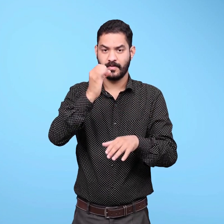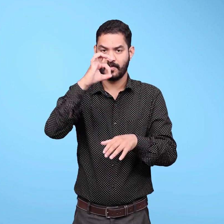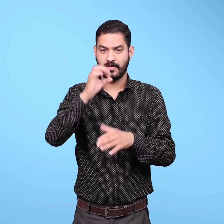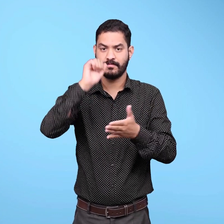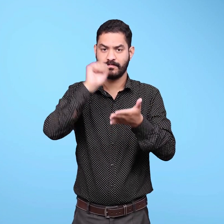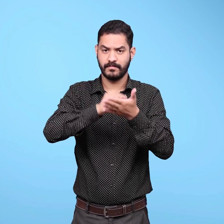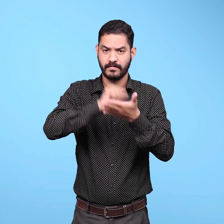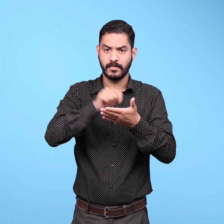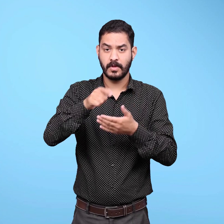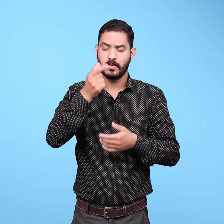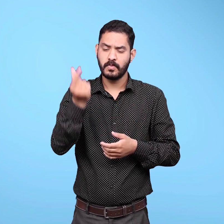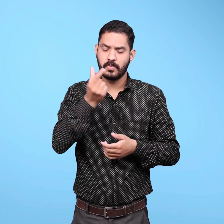2,500 years ago.